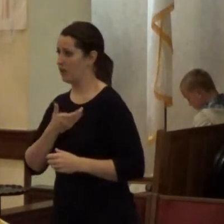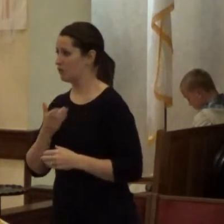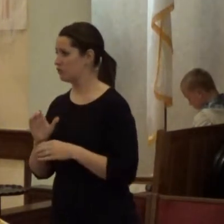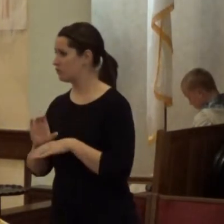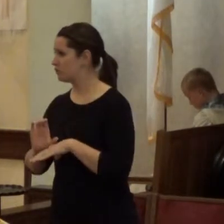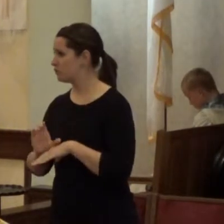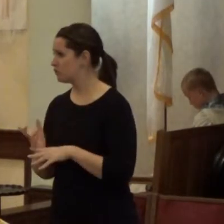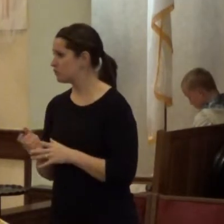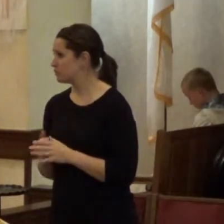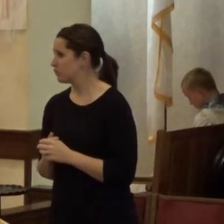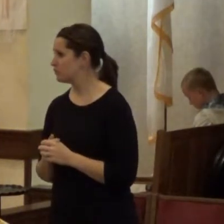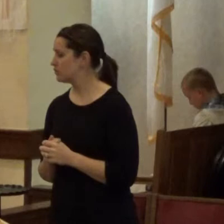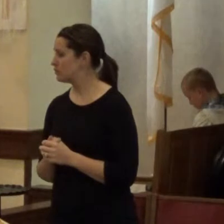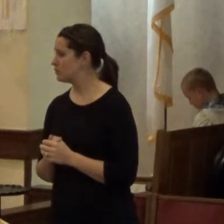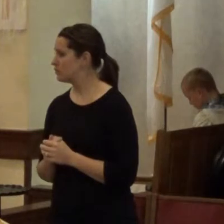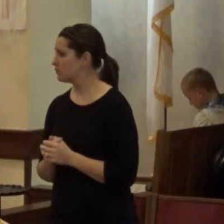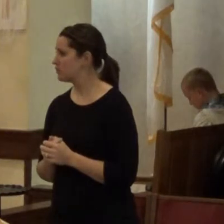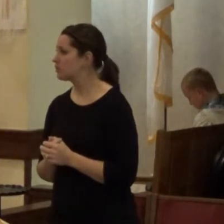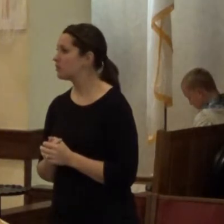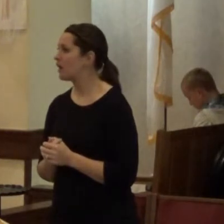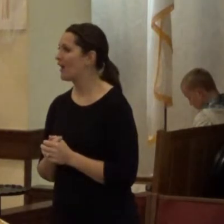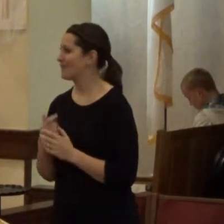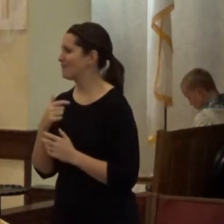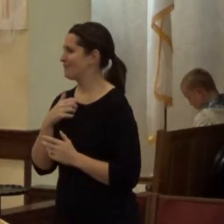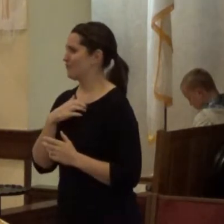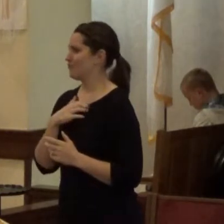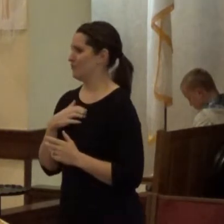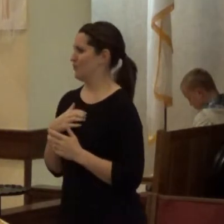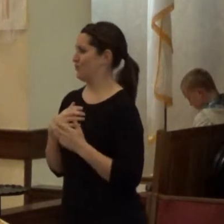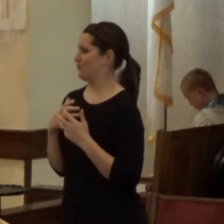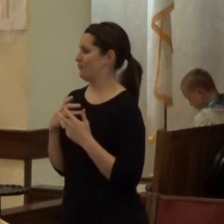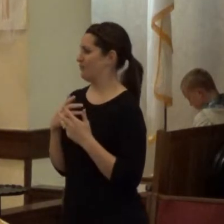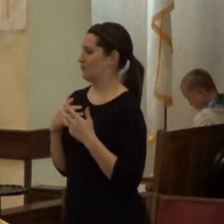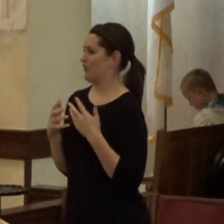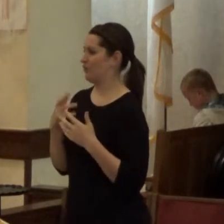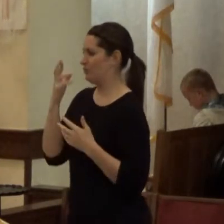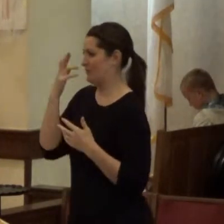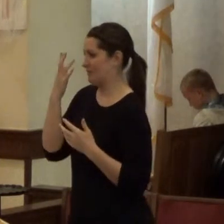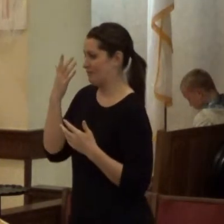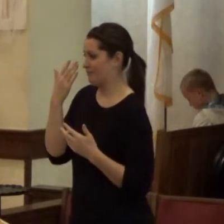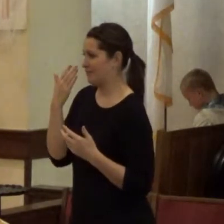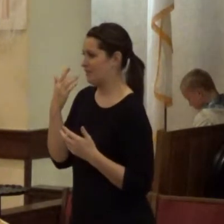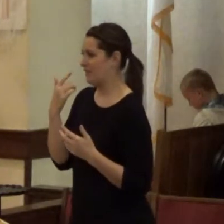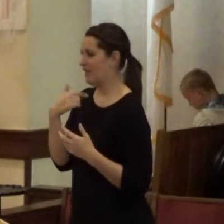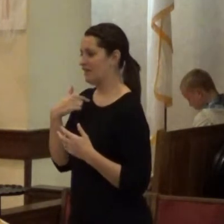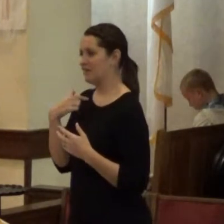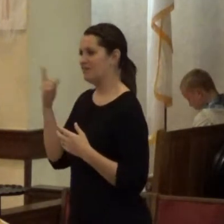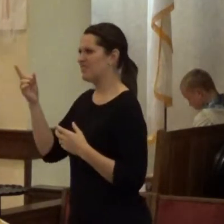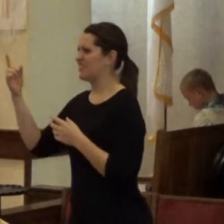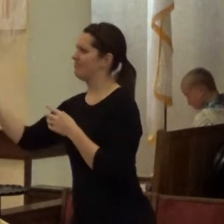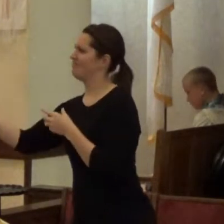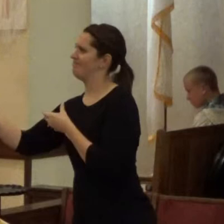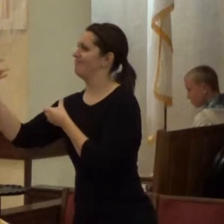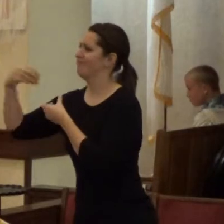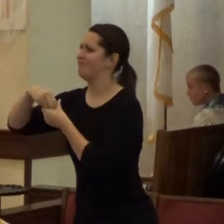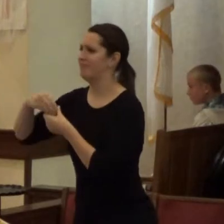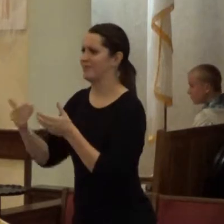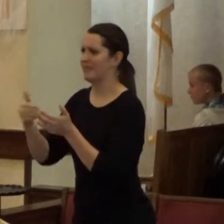church. And I wish for whatever reason that he come back and be part of the we.